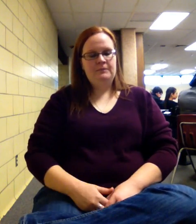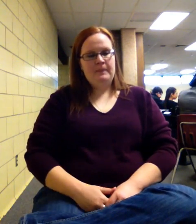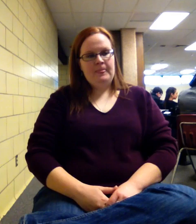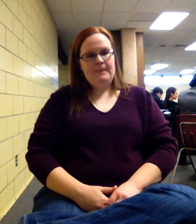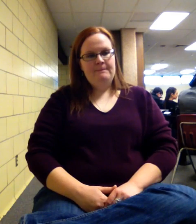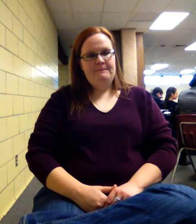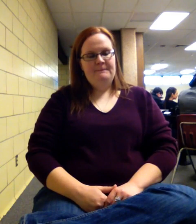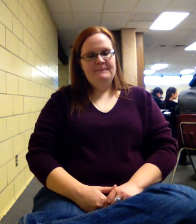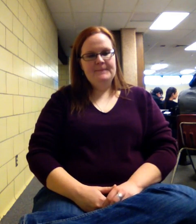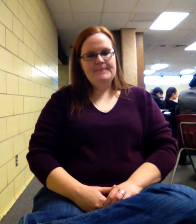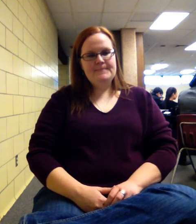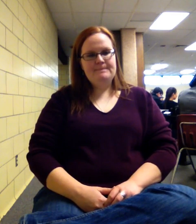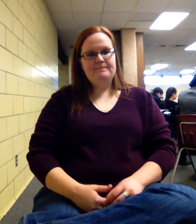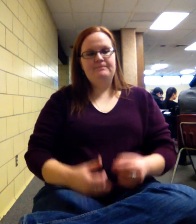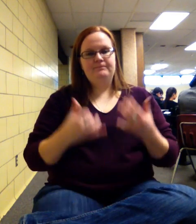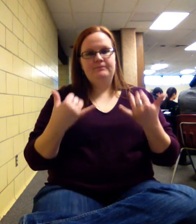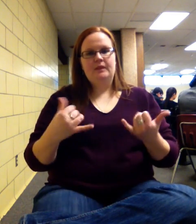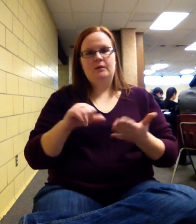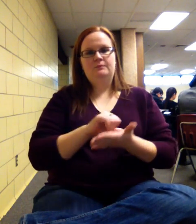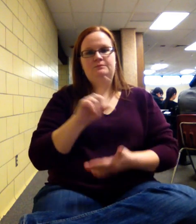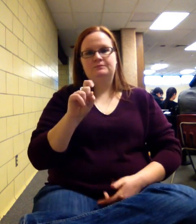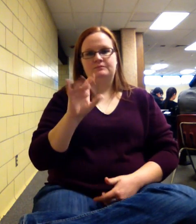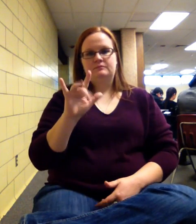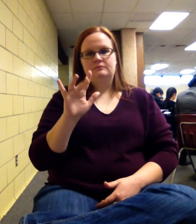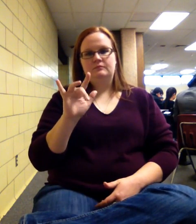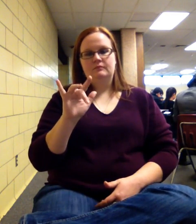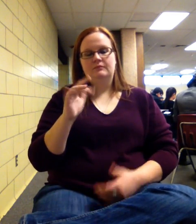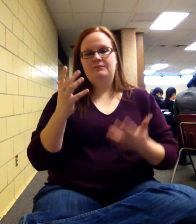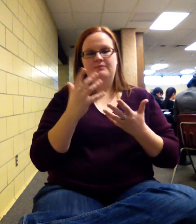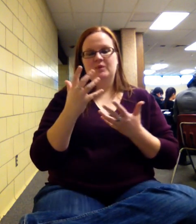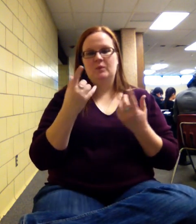What they're throwing at you there is what happens if